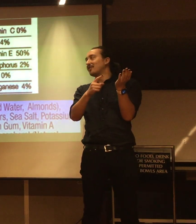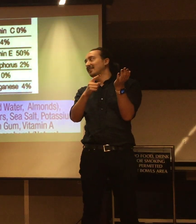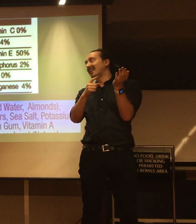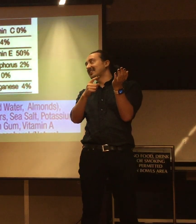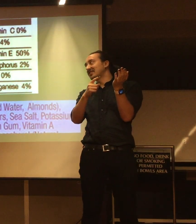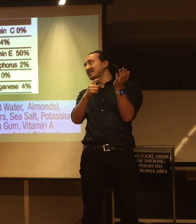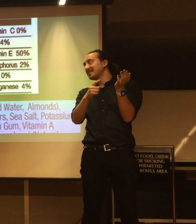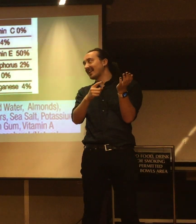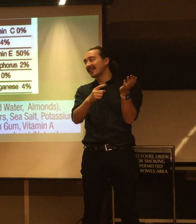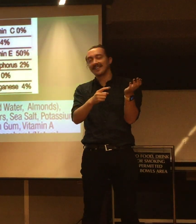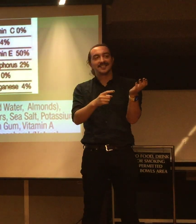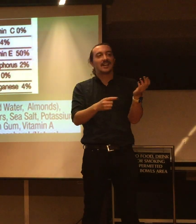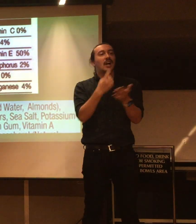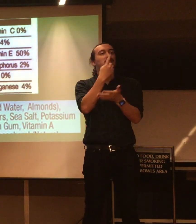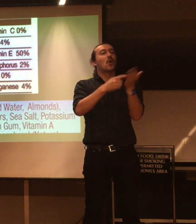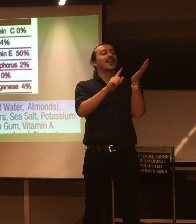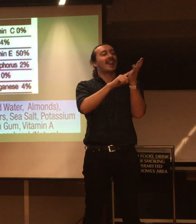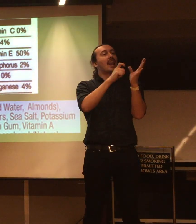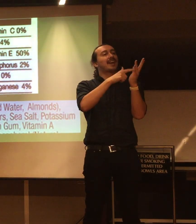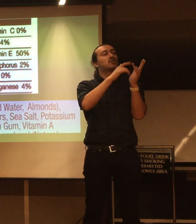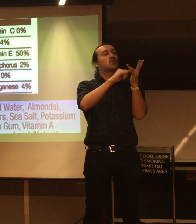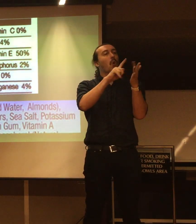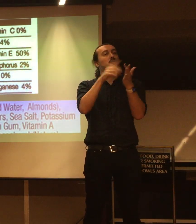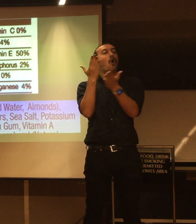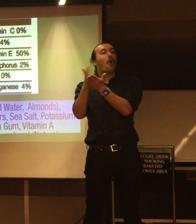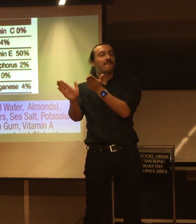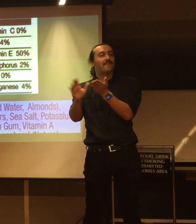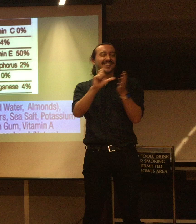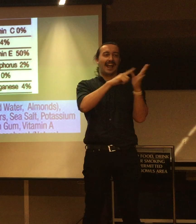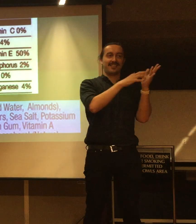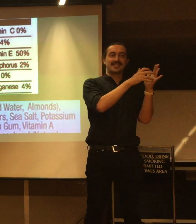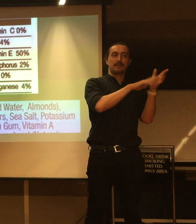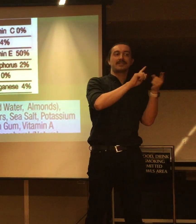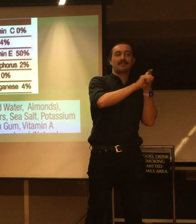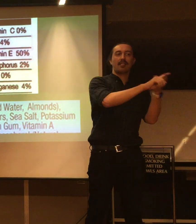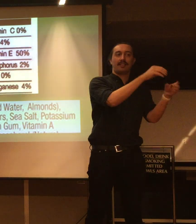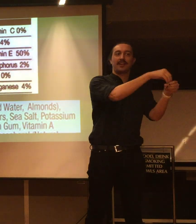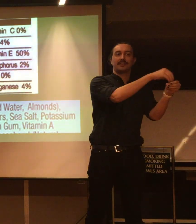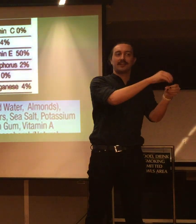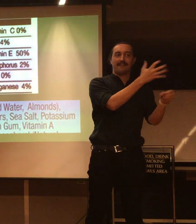Does that mean only the lactose has been taken out? Only the lactose has been taken out. Yeah.